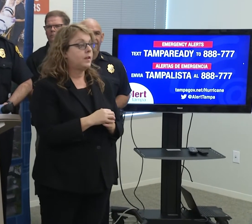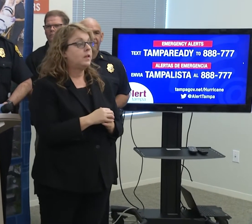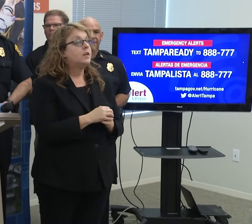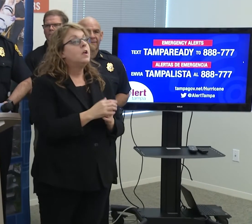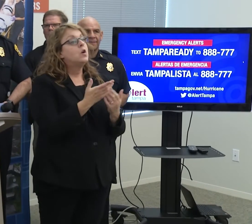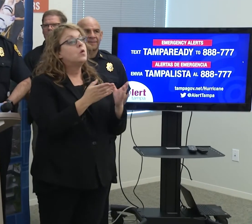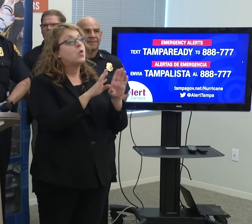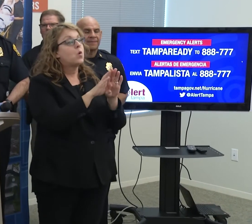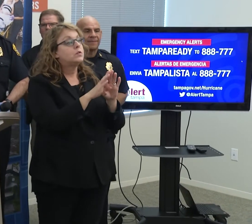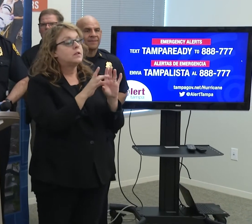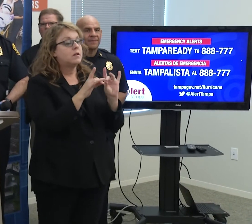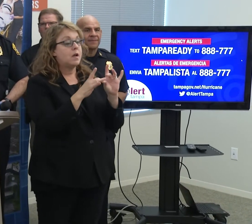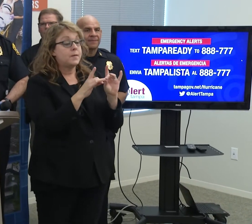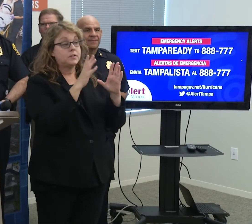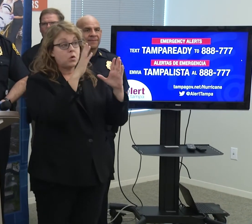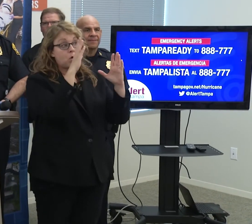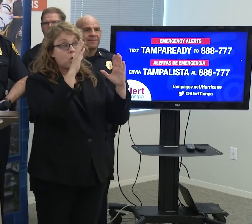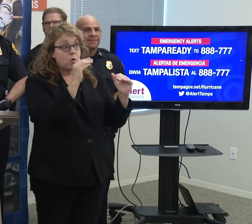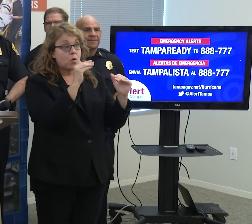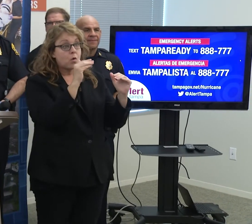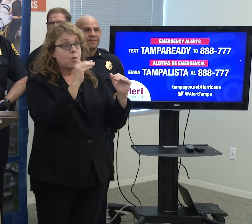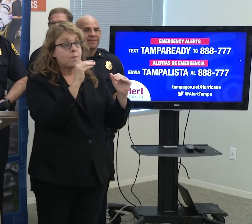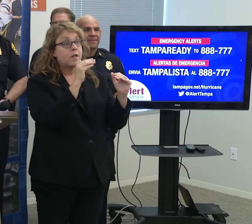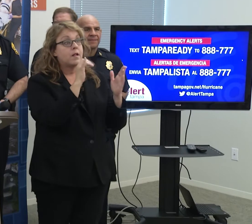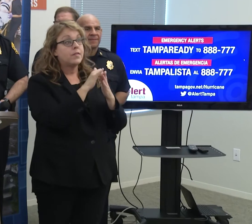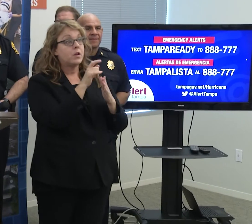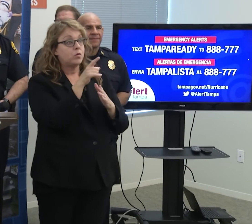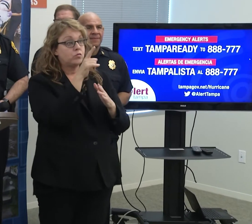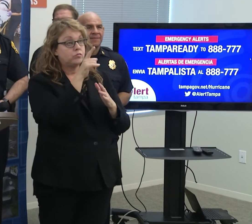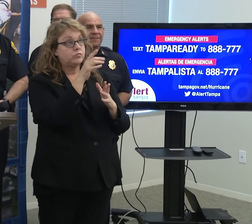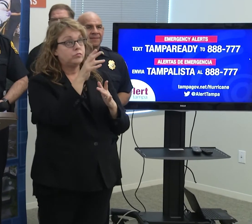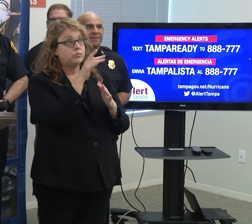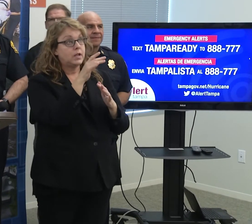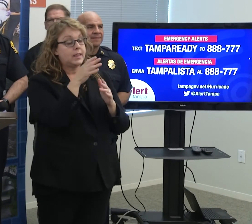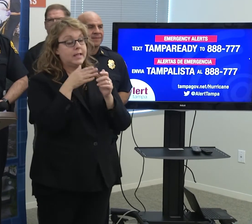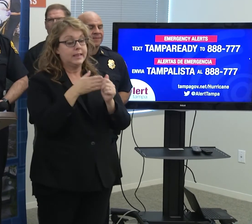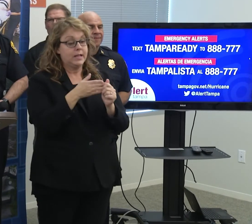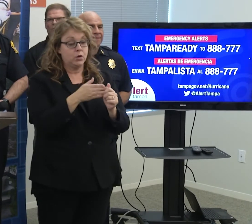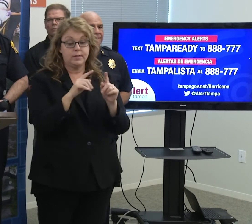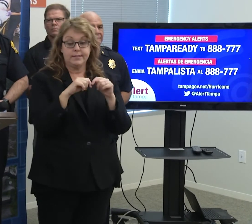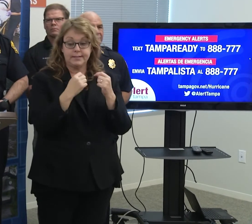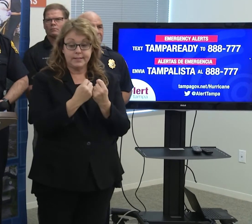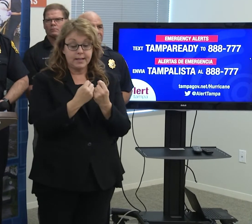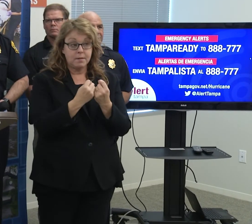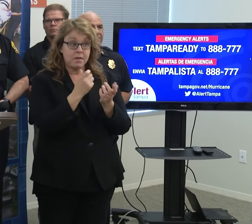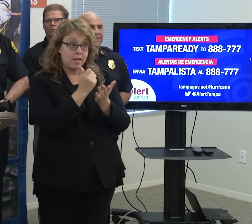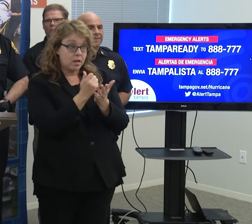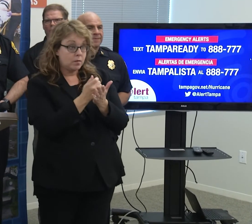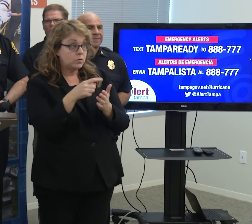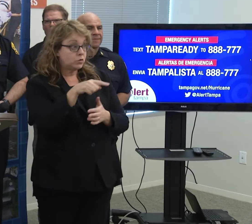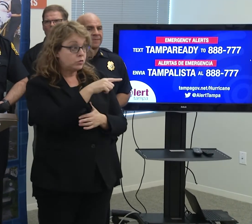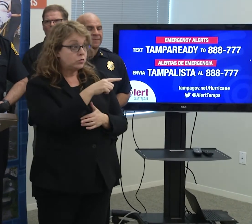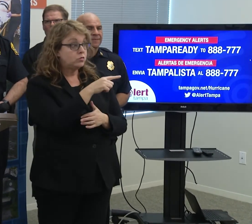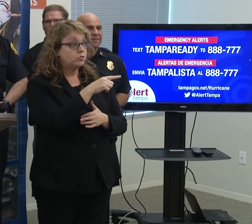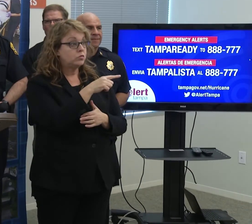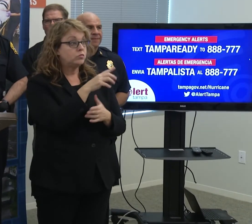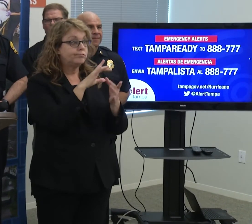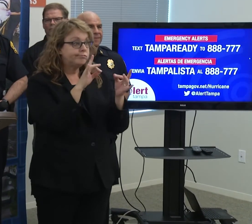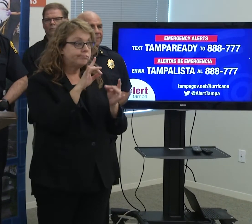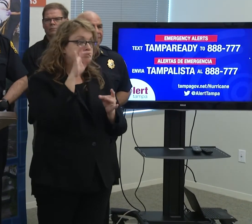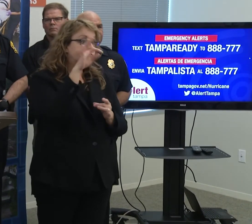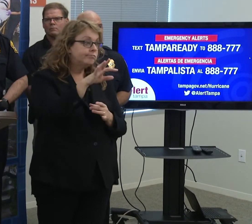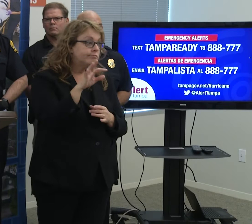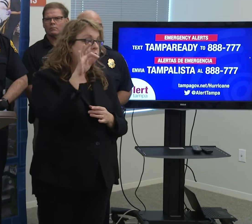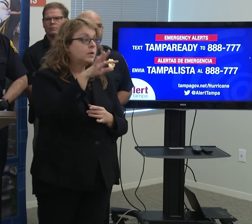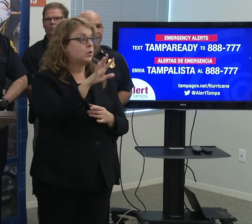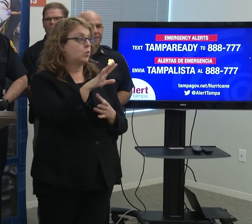Well, in closing, we hope that the respective leadership team has helped put the message out